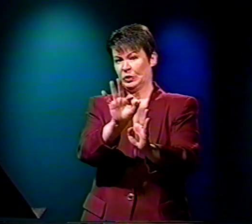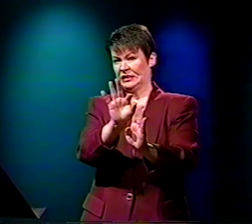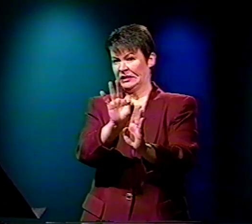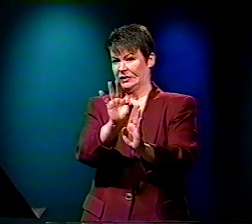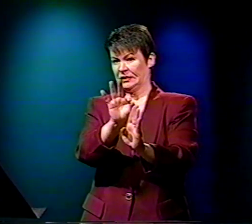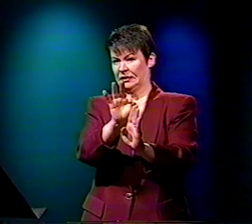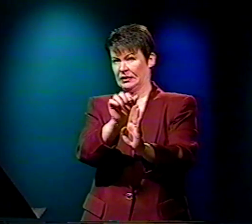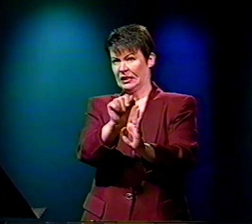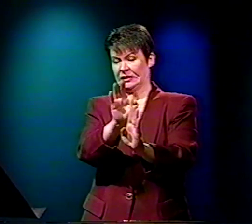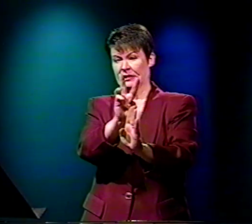even from